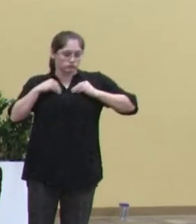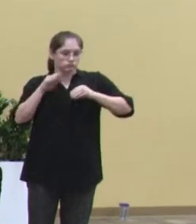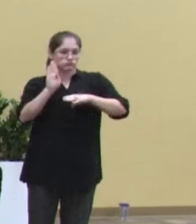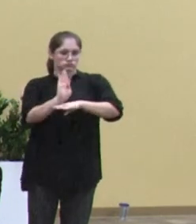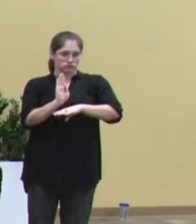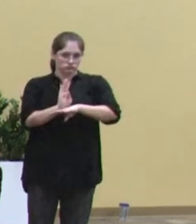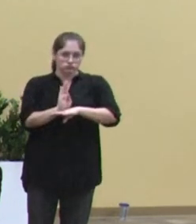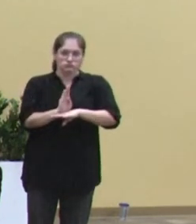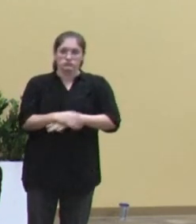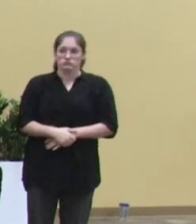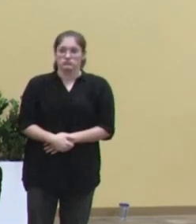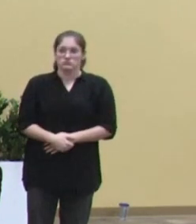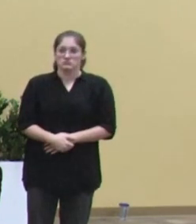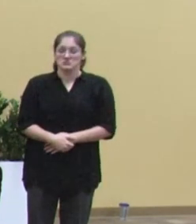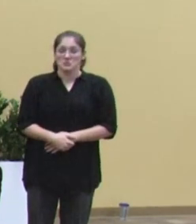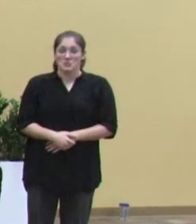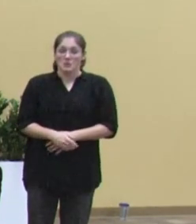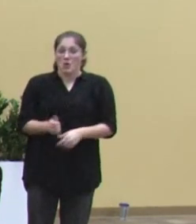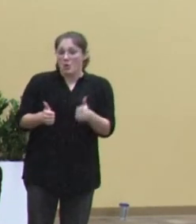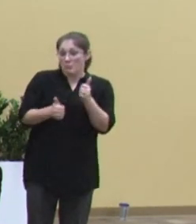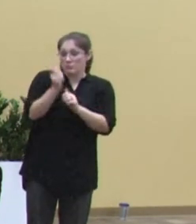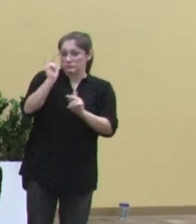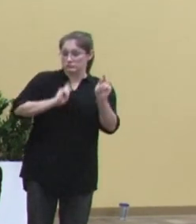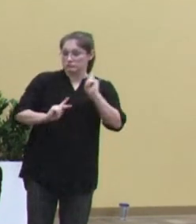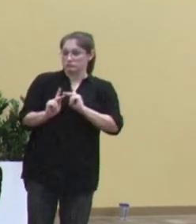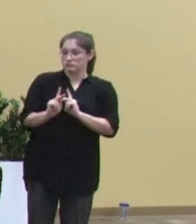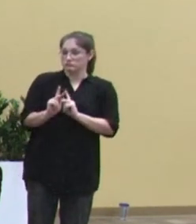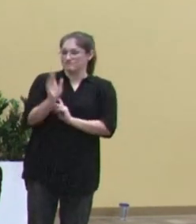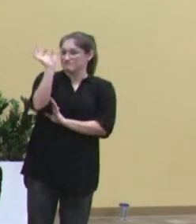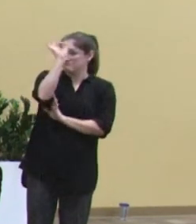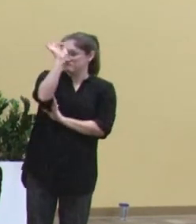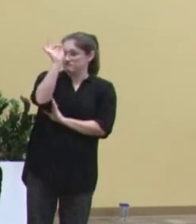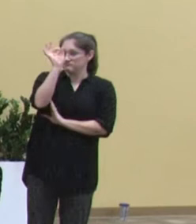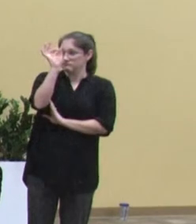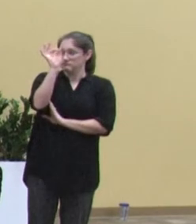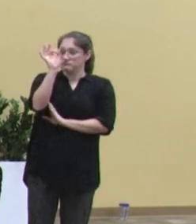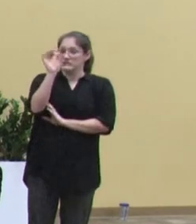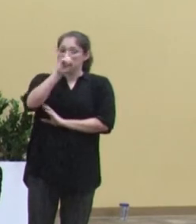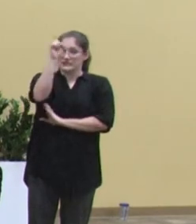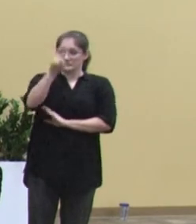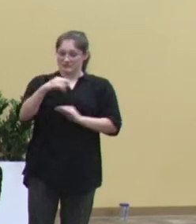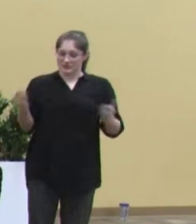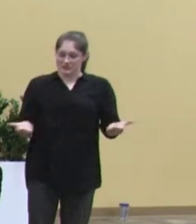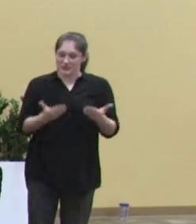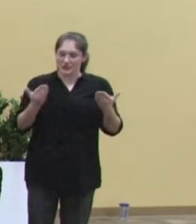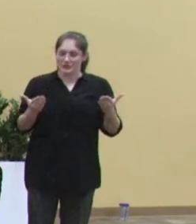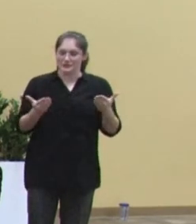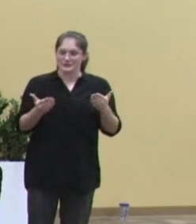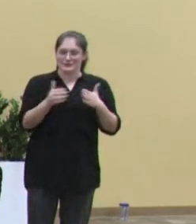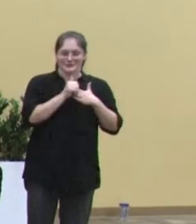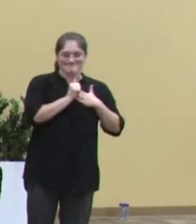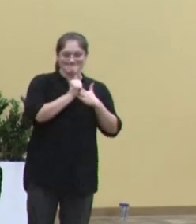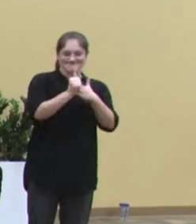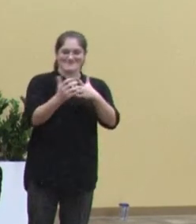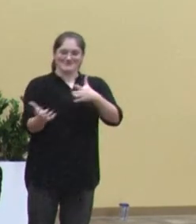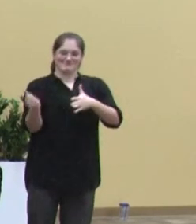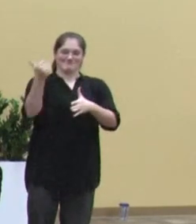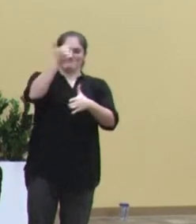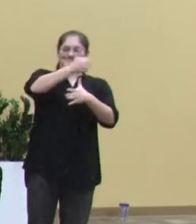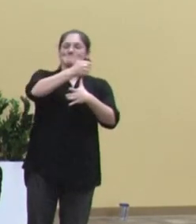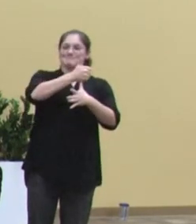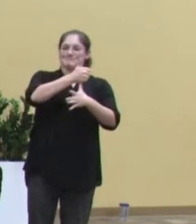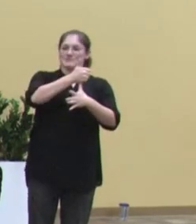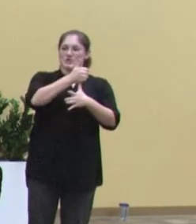the Texas economy is black-owned businesses have led the nation in the rate of business formation for